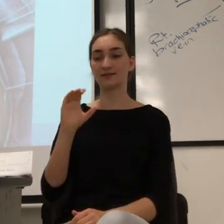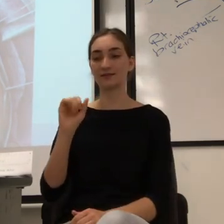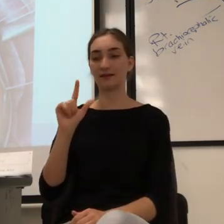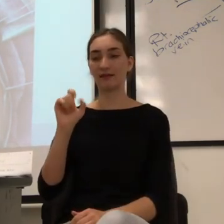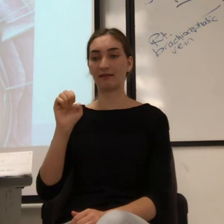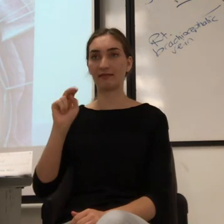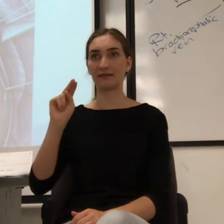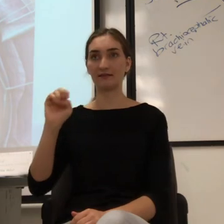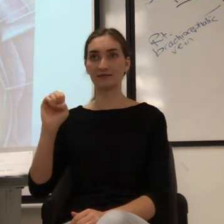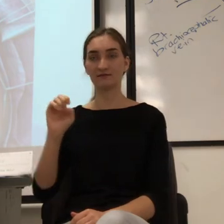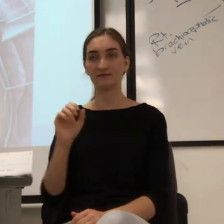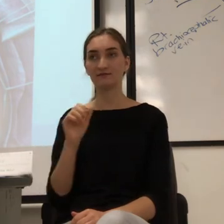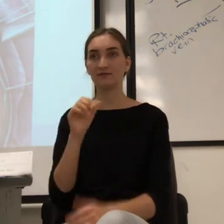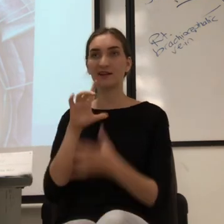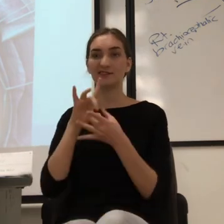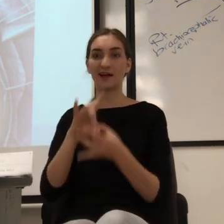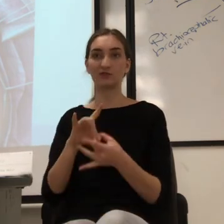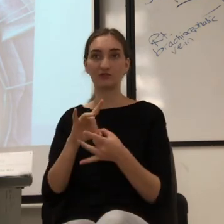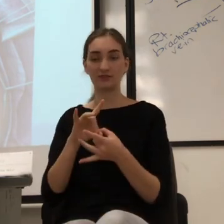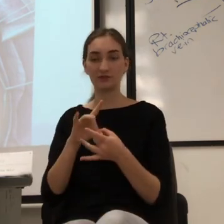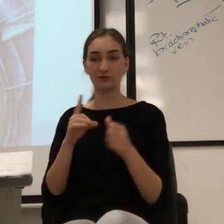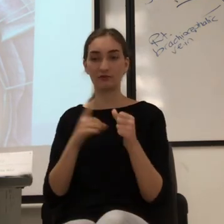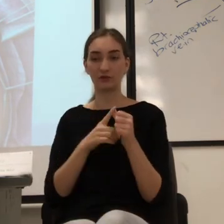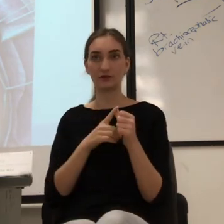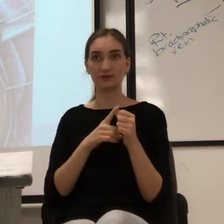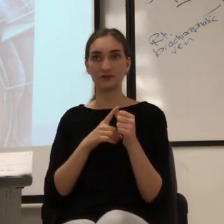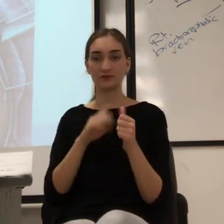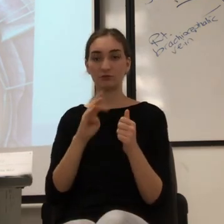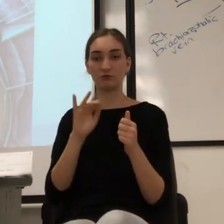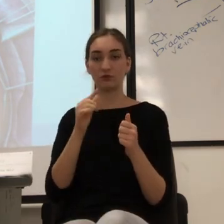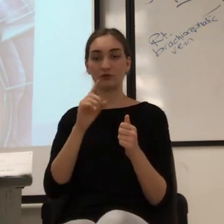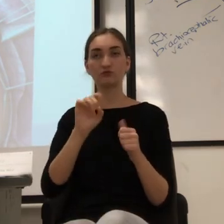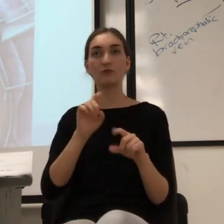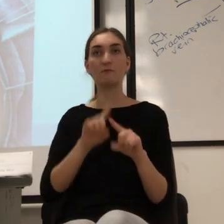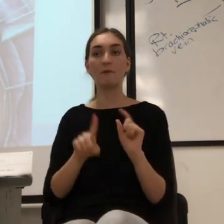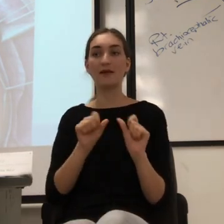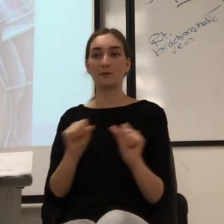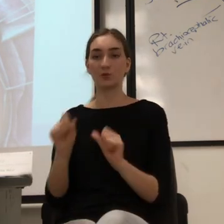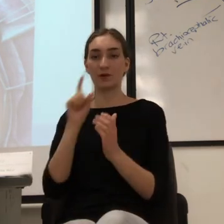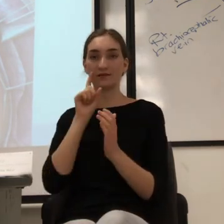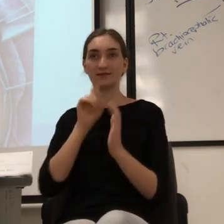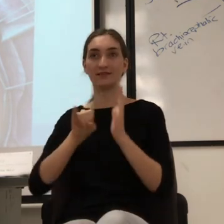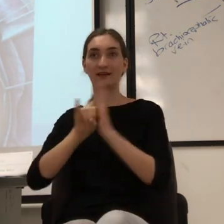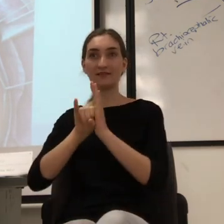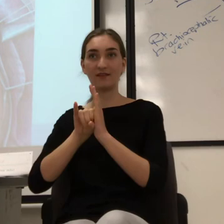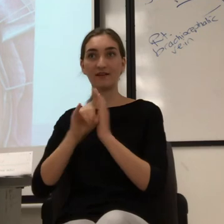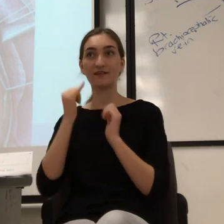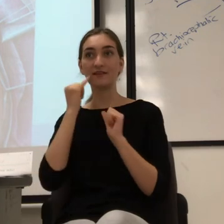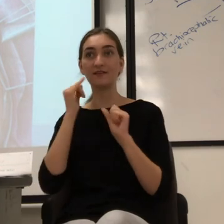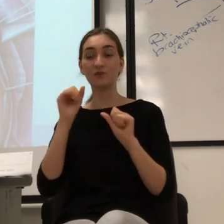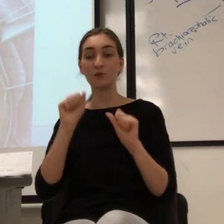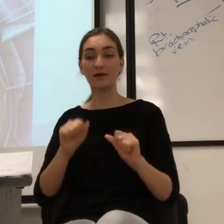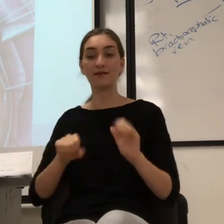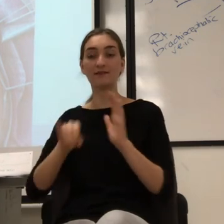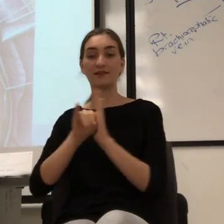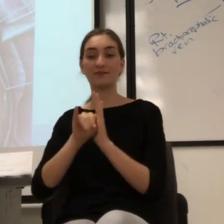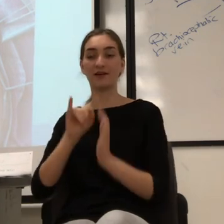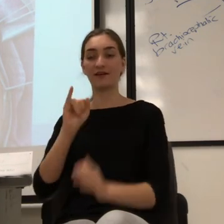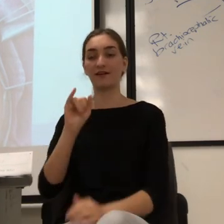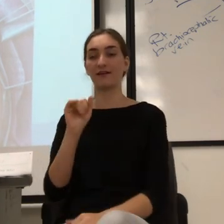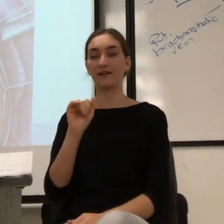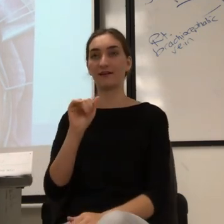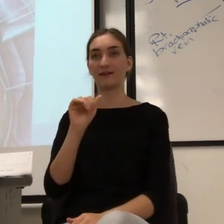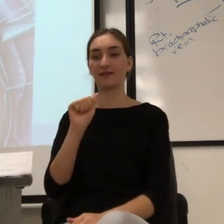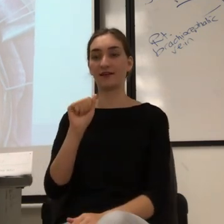not really concerned that you know that, but be able to identify it, because if you can identify the anterior scalene, the